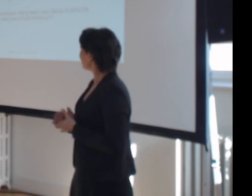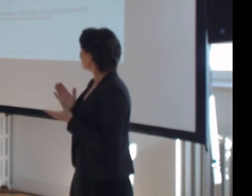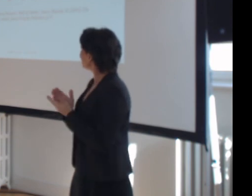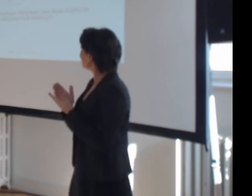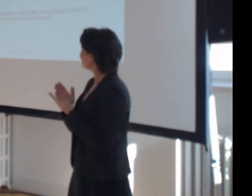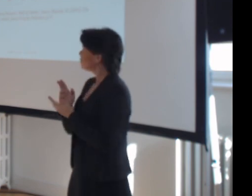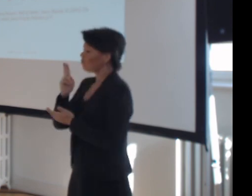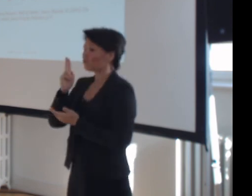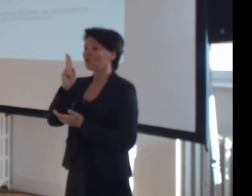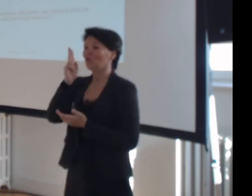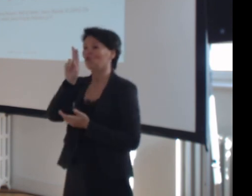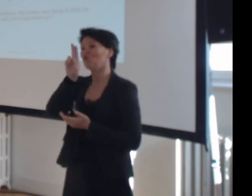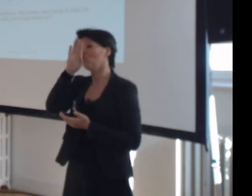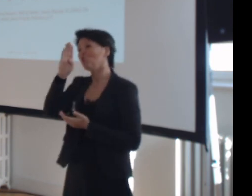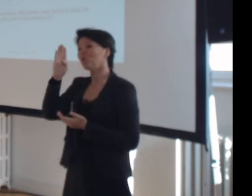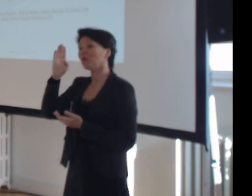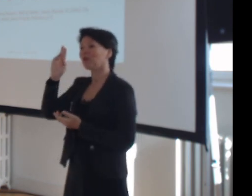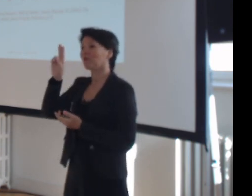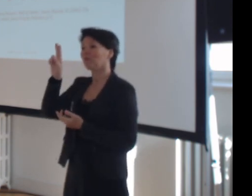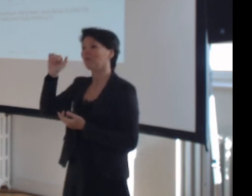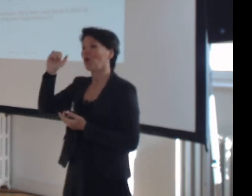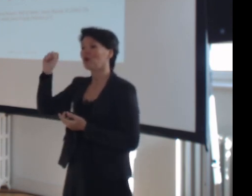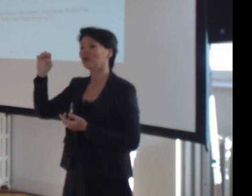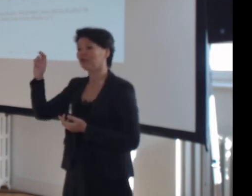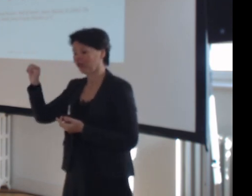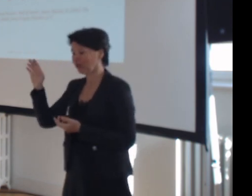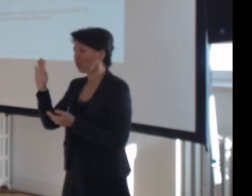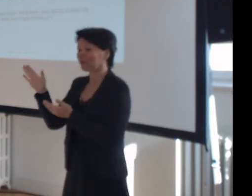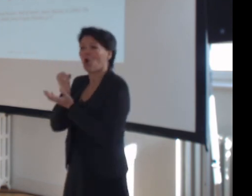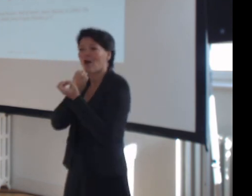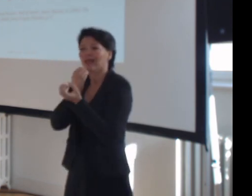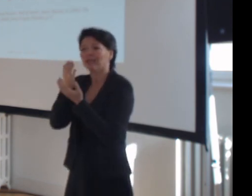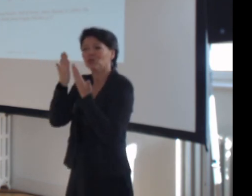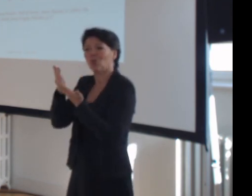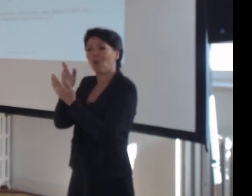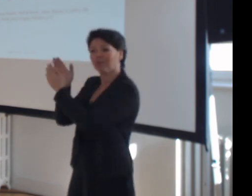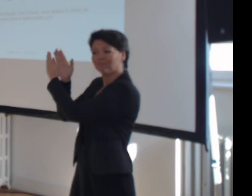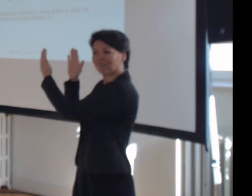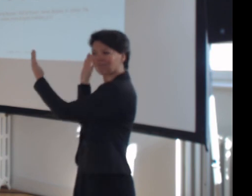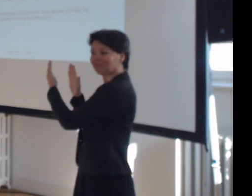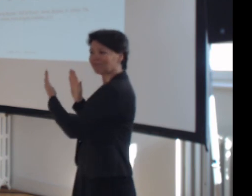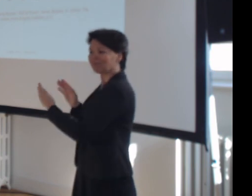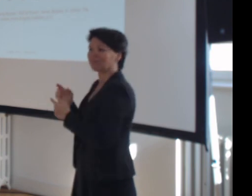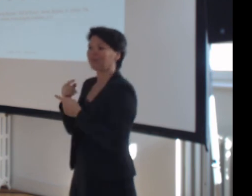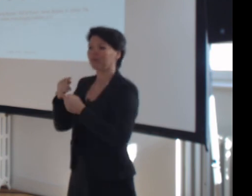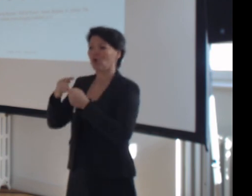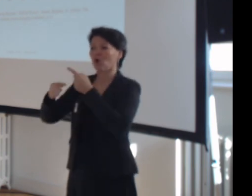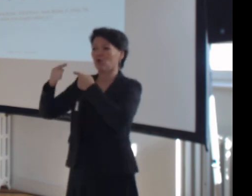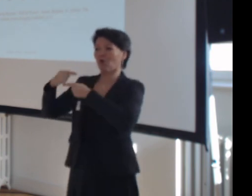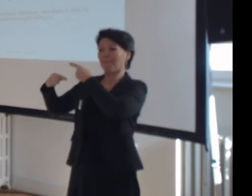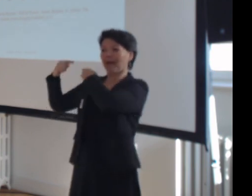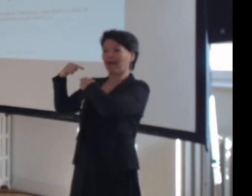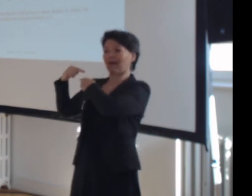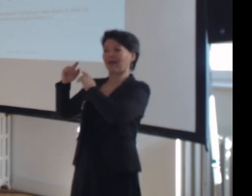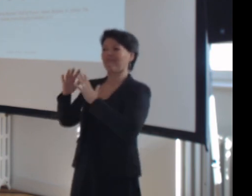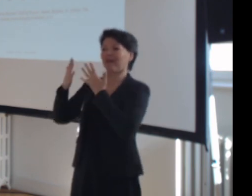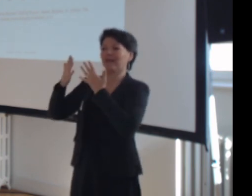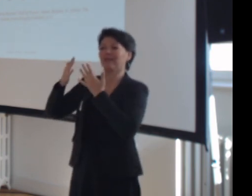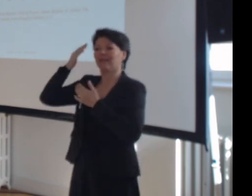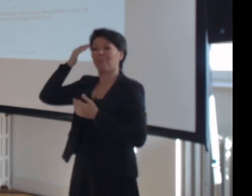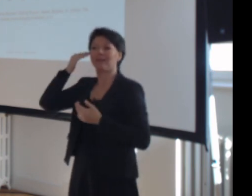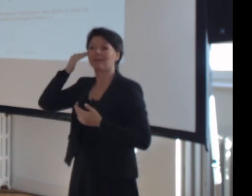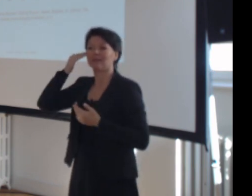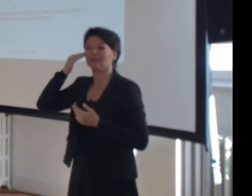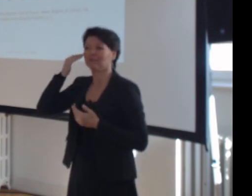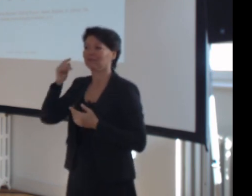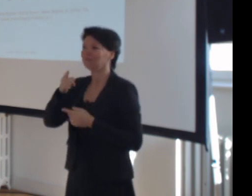explained this in a very comprehensive way. He called this the rollback effect of dementia. And he says you can